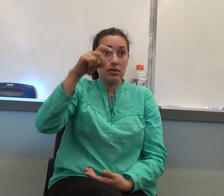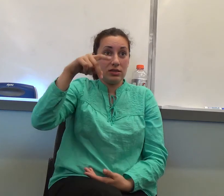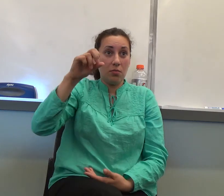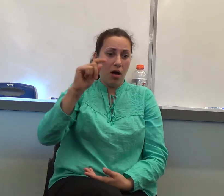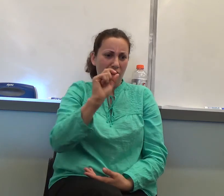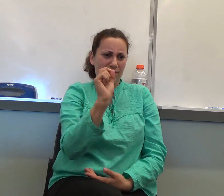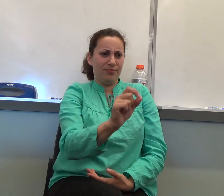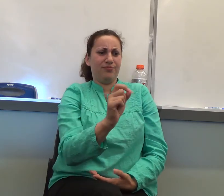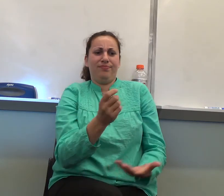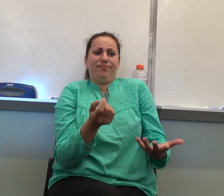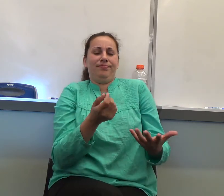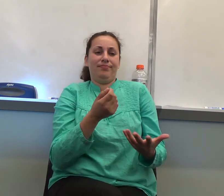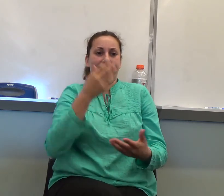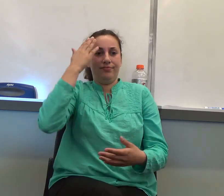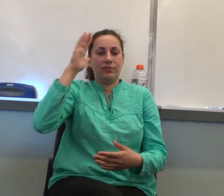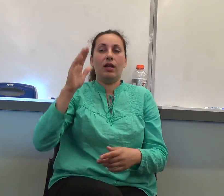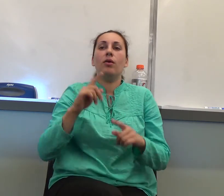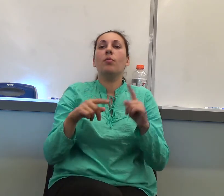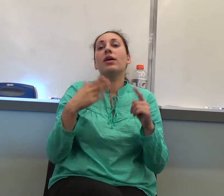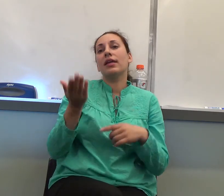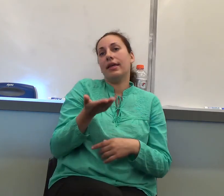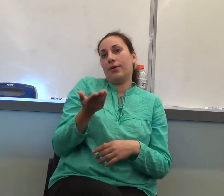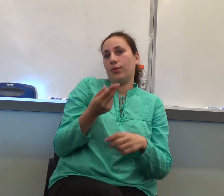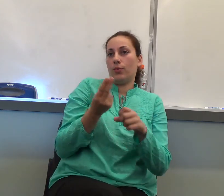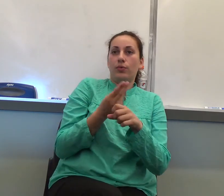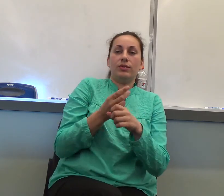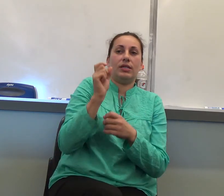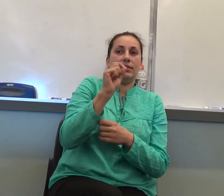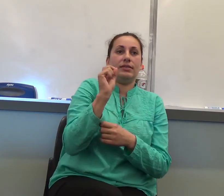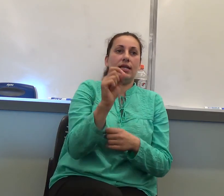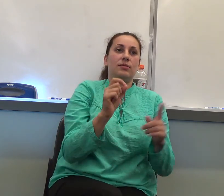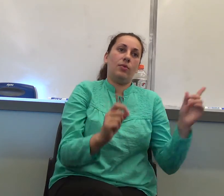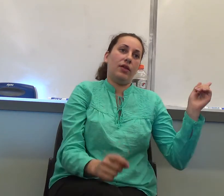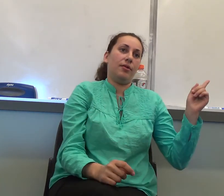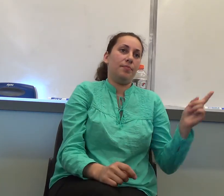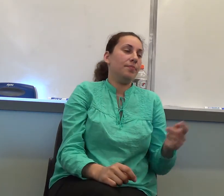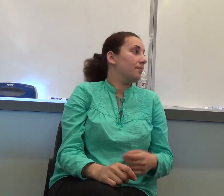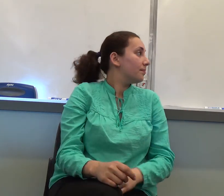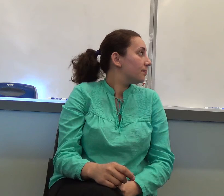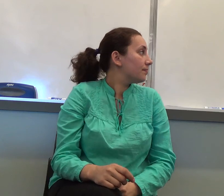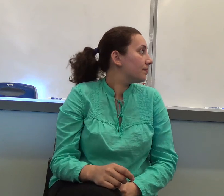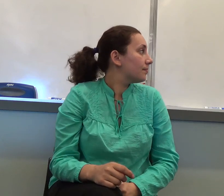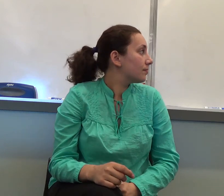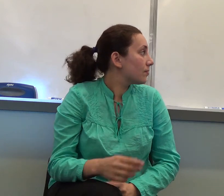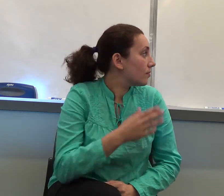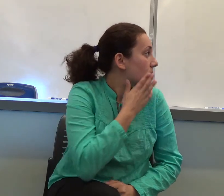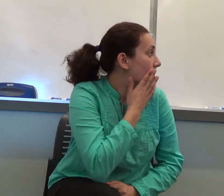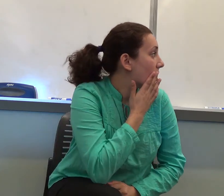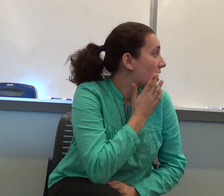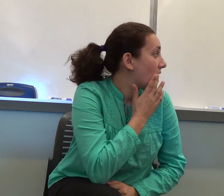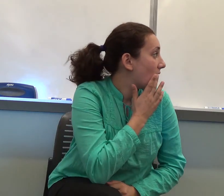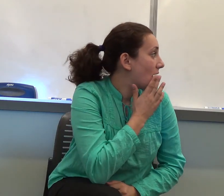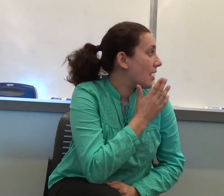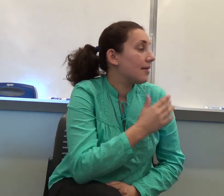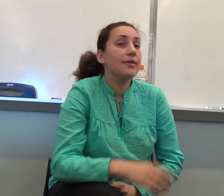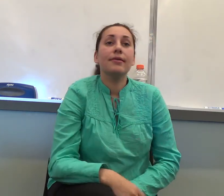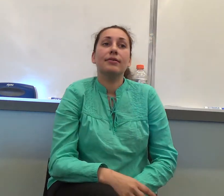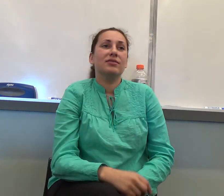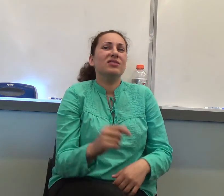But, you know, what does the book want? They don't care. 400,000 without a decimal point is